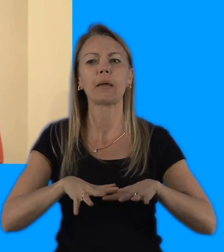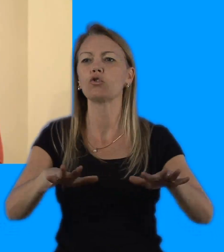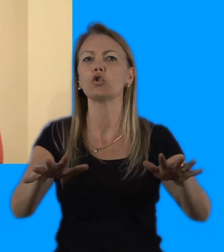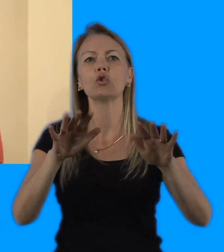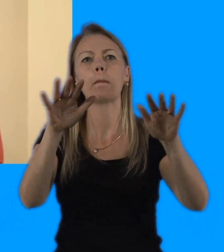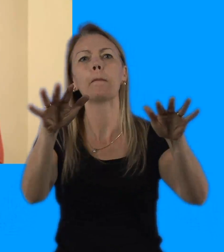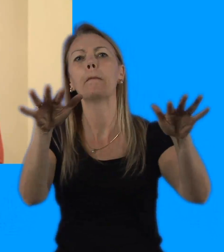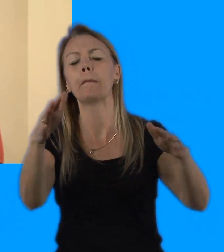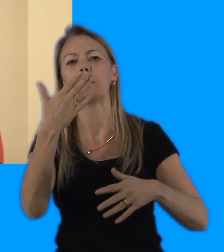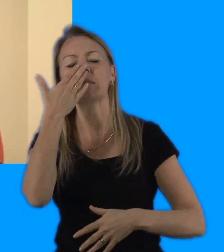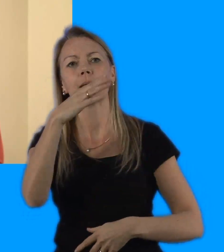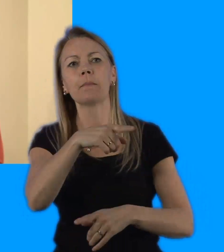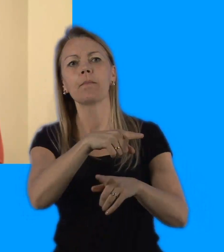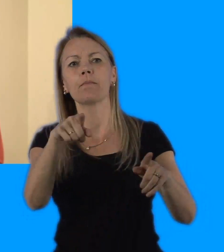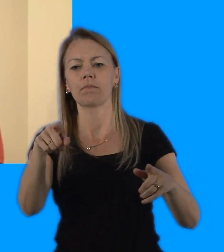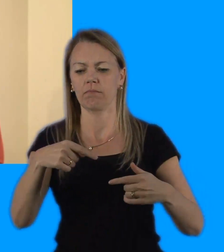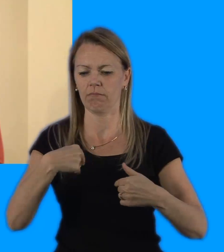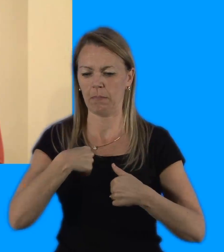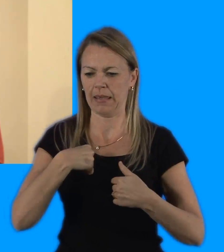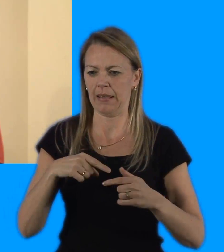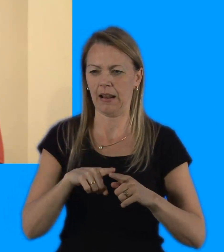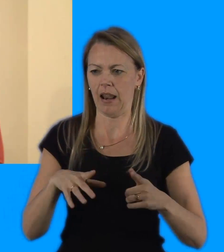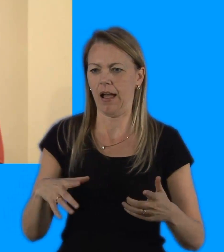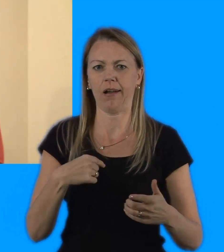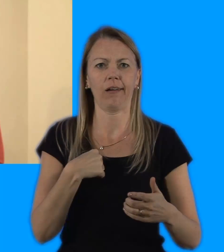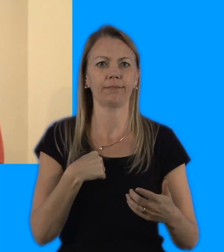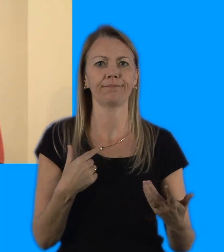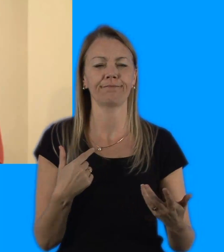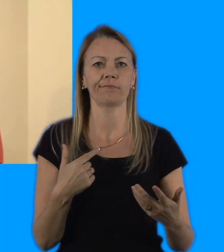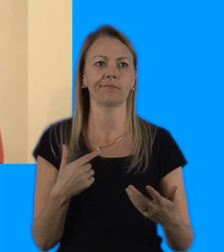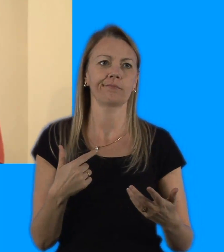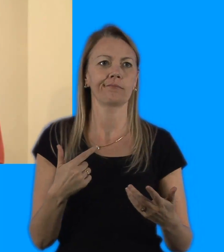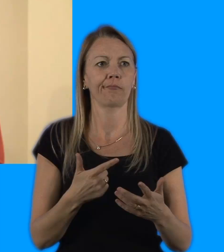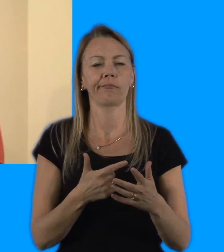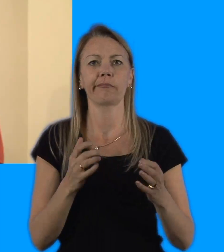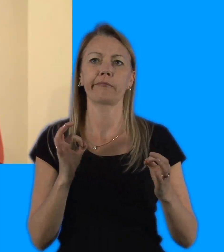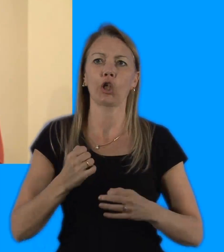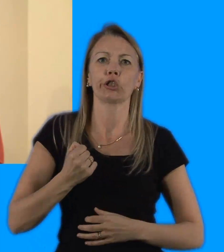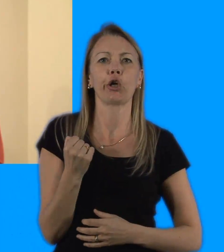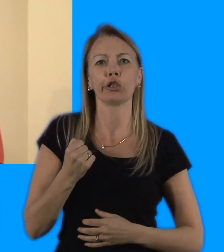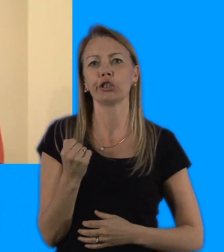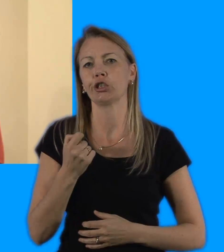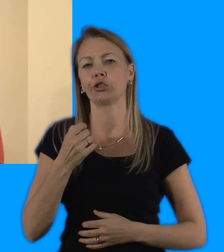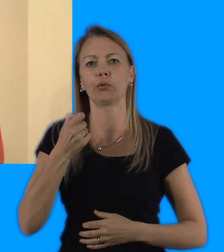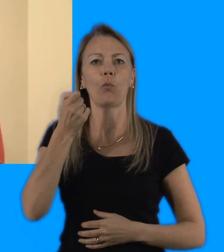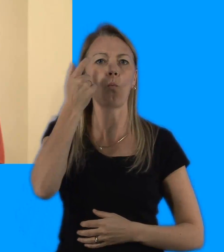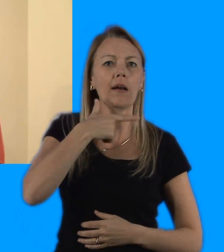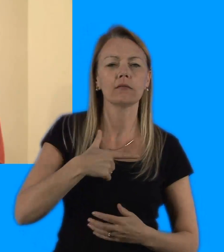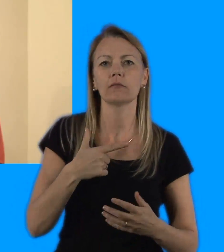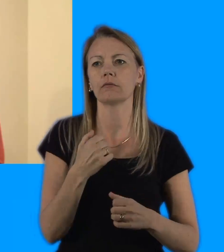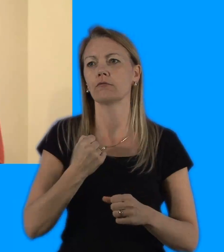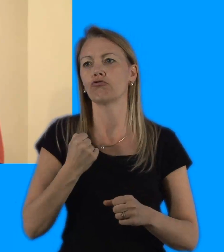mainstream, that those of us who are perhaps, classically Scottish,